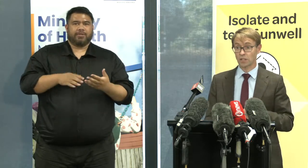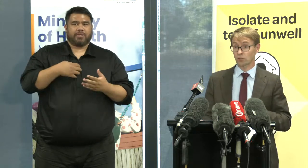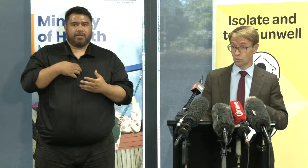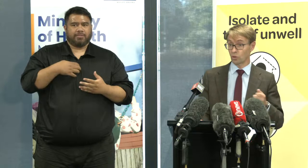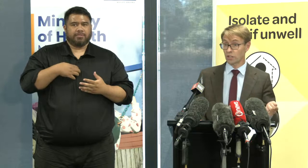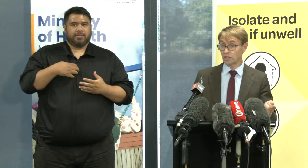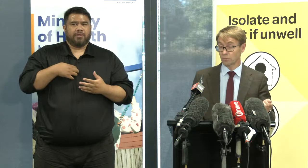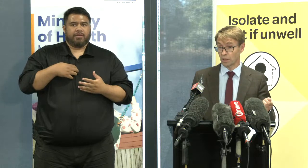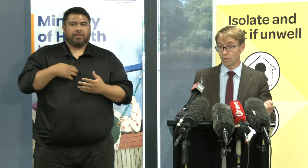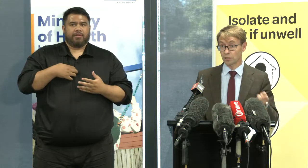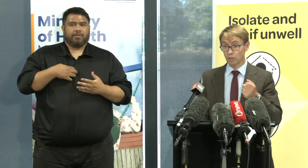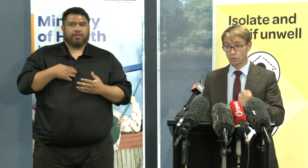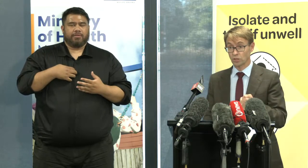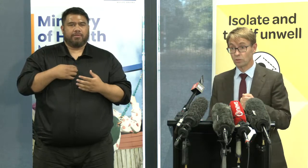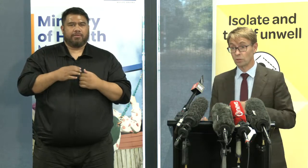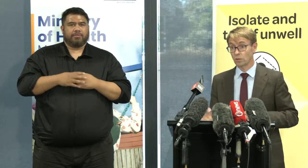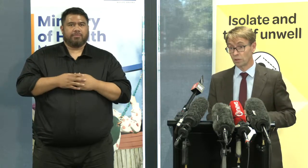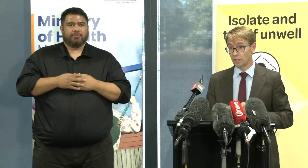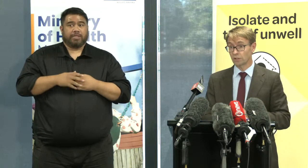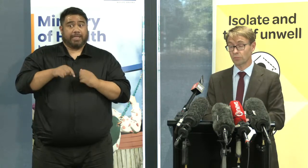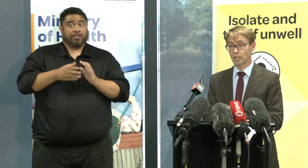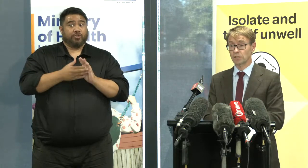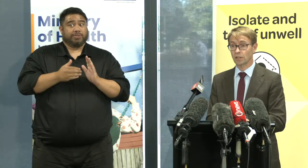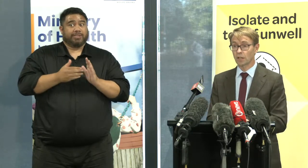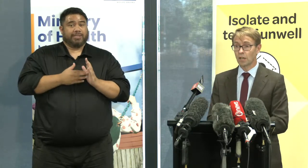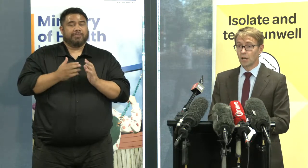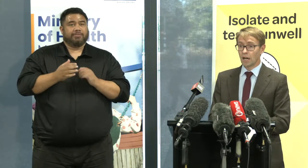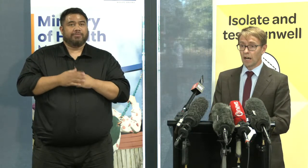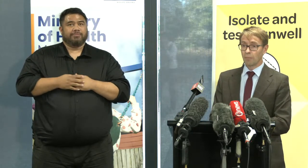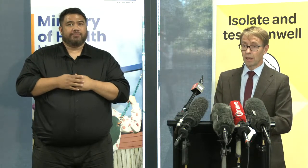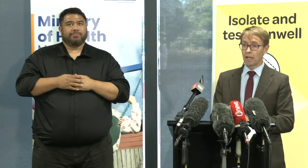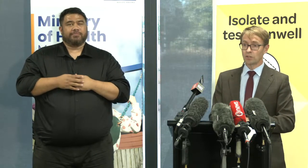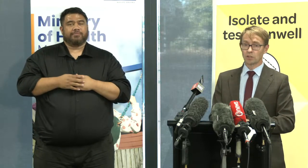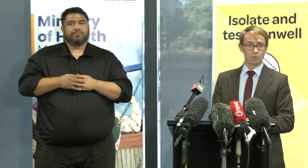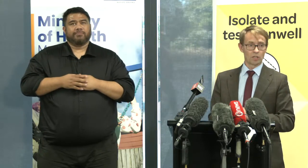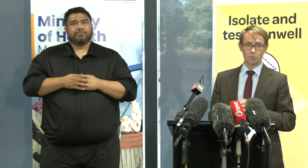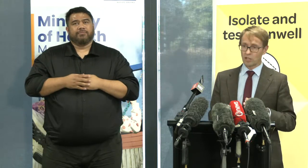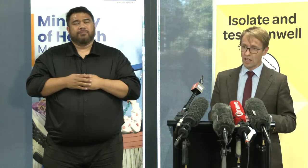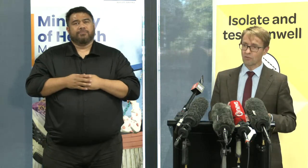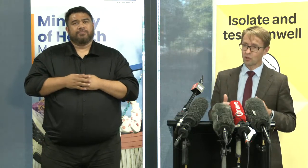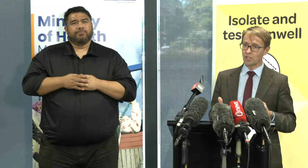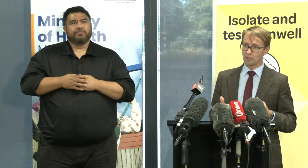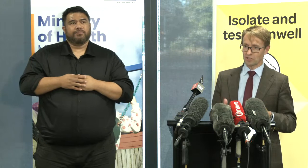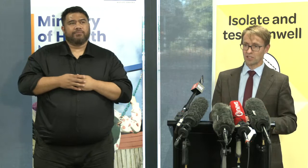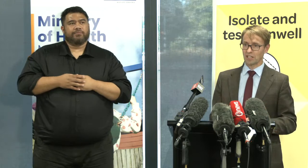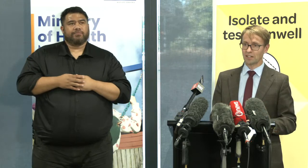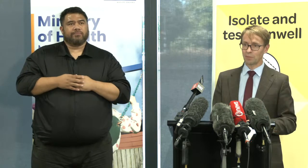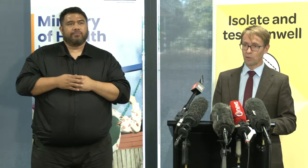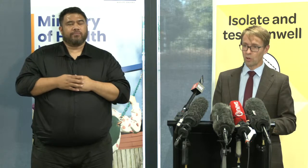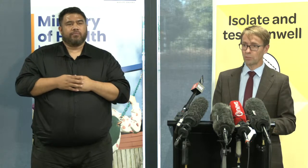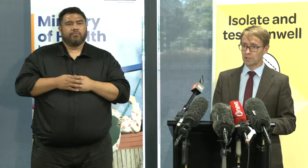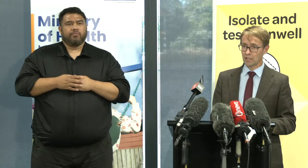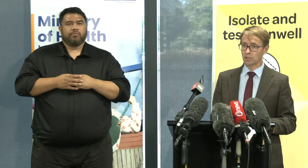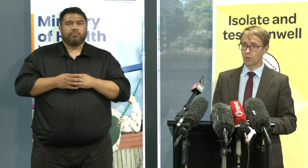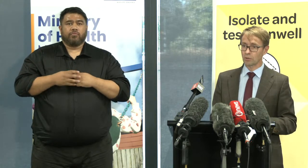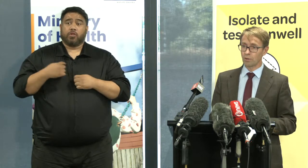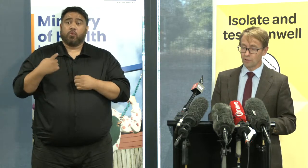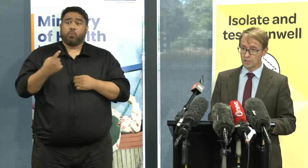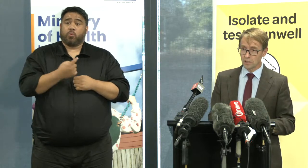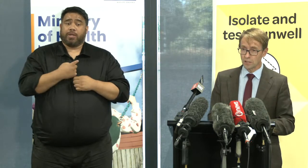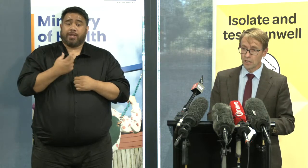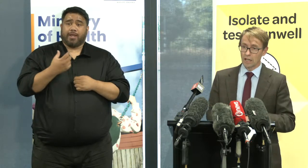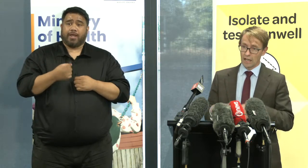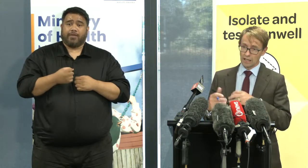cancer in this country, or early death period, but also early deaths from cancer. And we have good evidence now about what can be done to